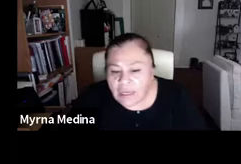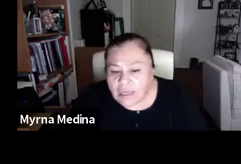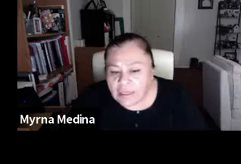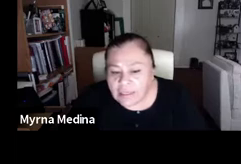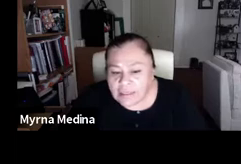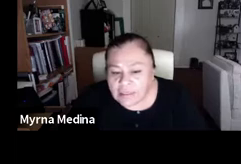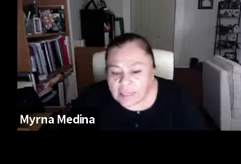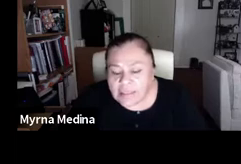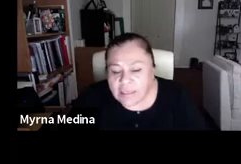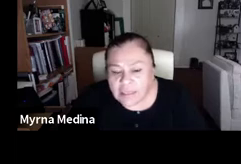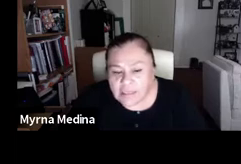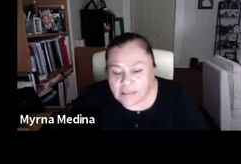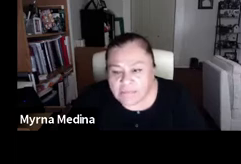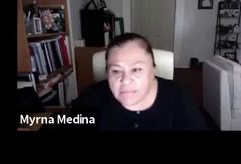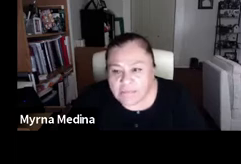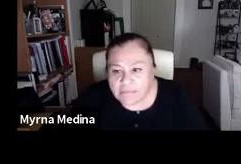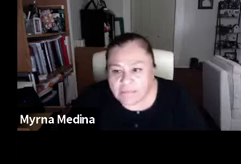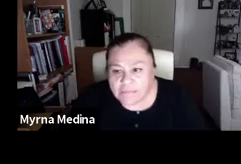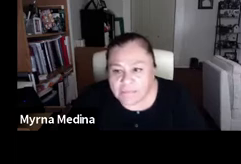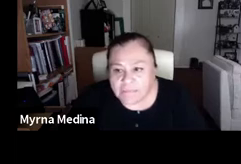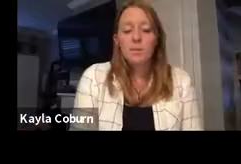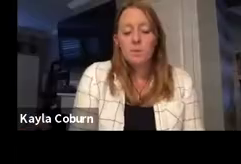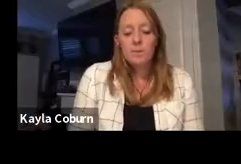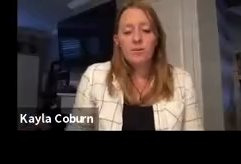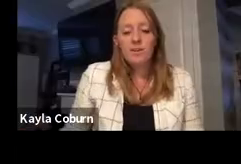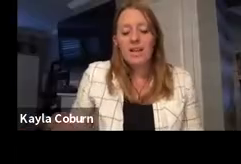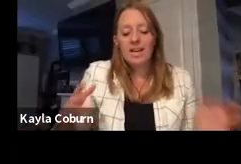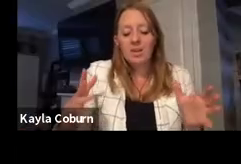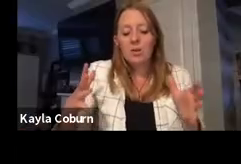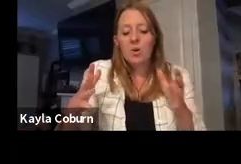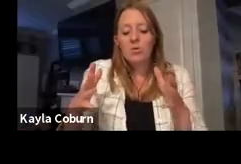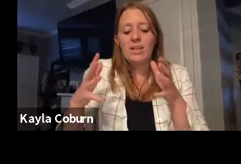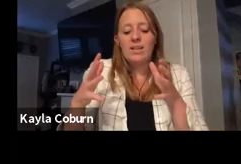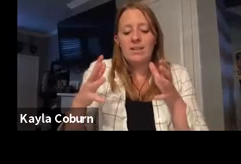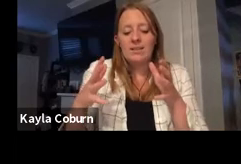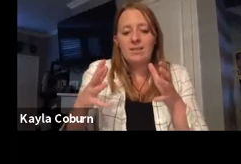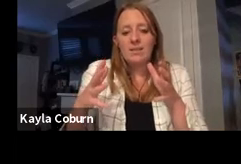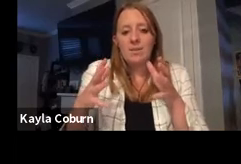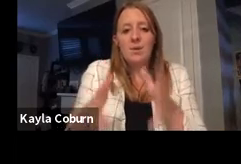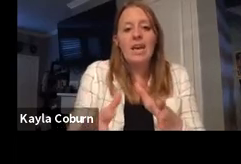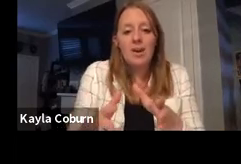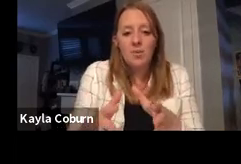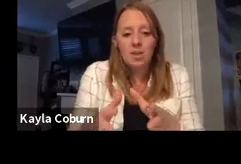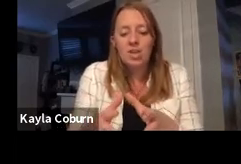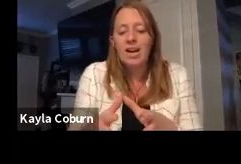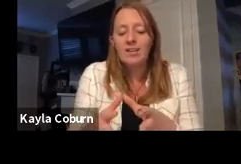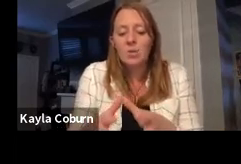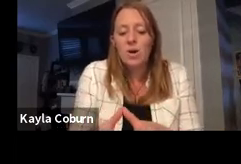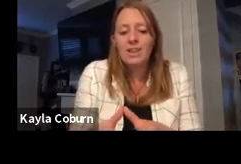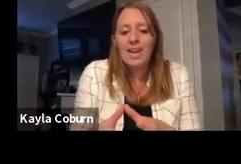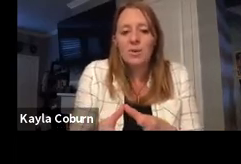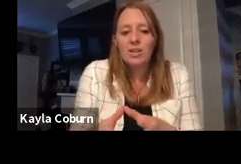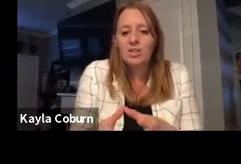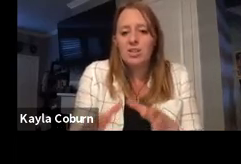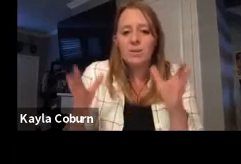cosa de señas táctiles. Sometimes people feel like you can only communicate with a child in